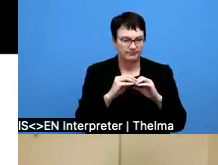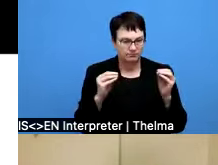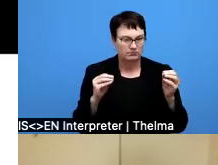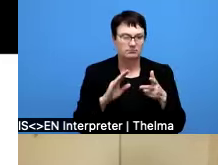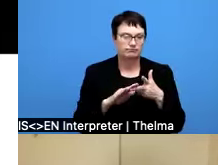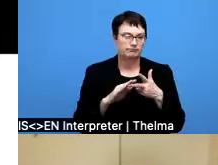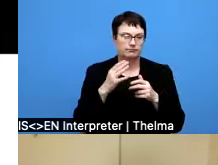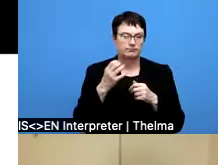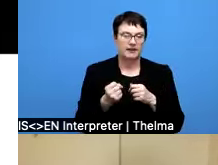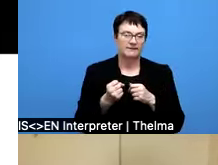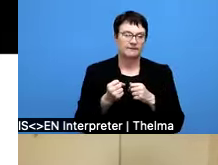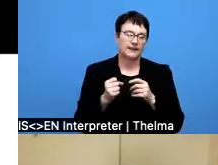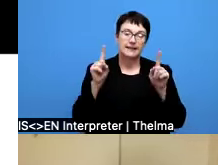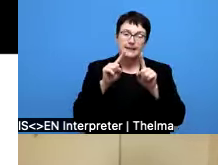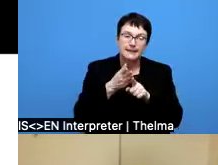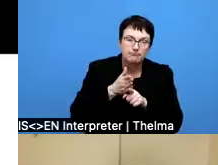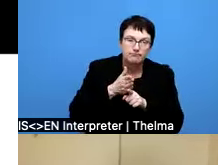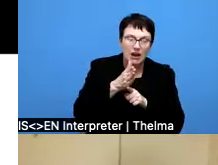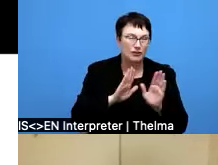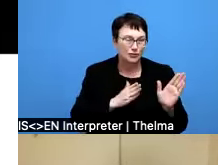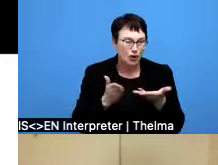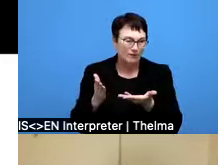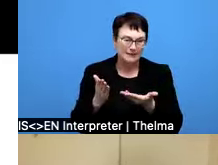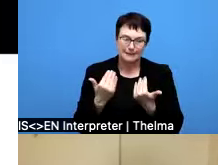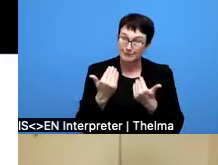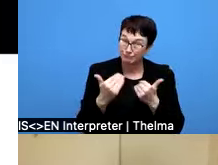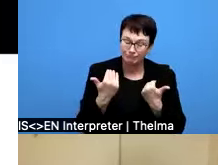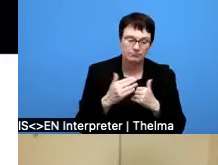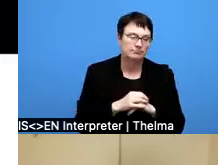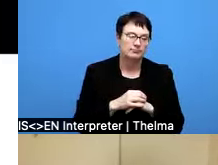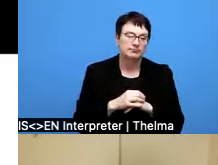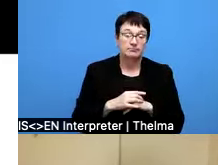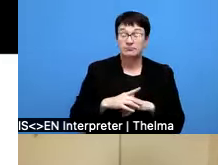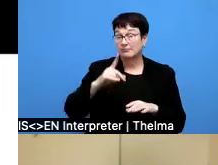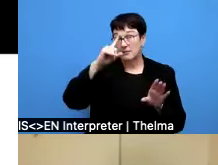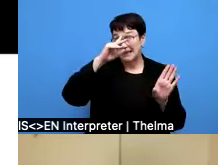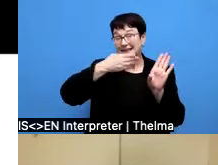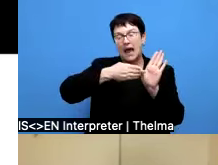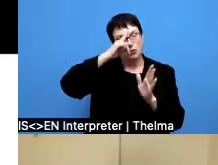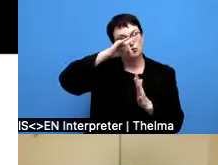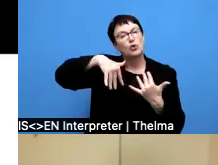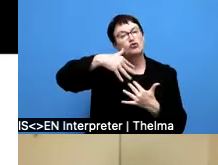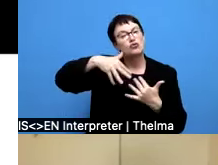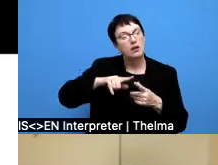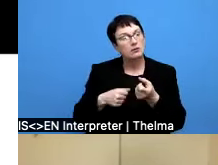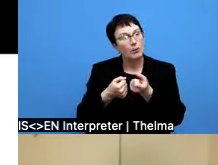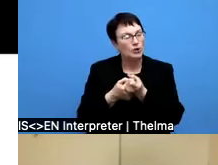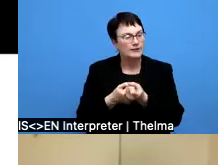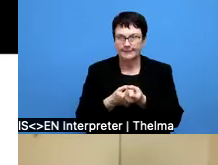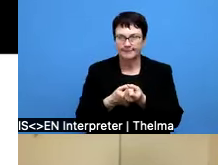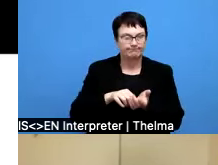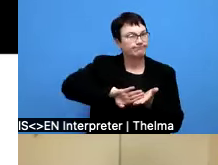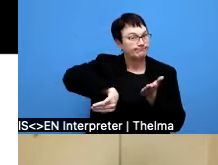developmental assessments, psychosocial support, often excluded, mandatory co-payments,